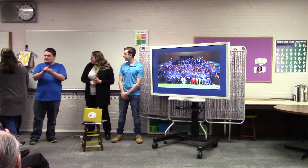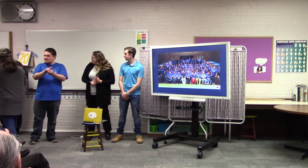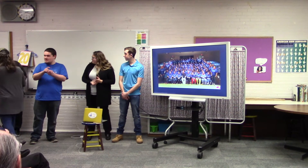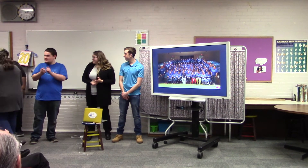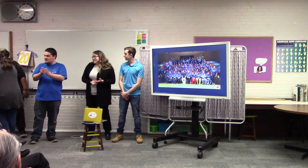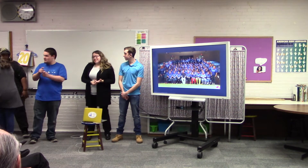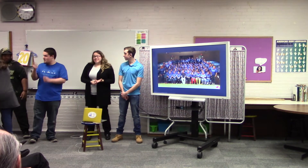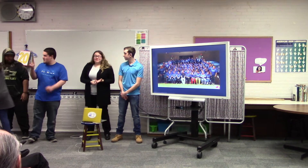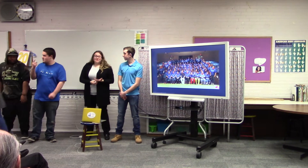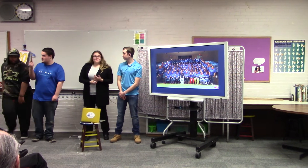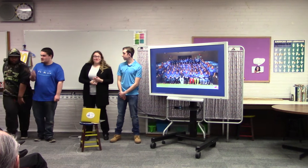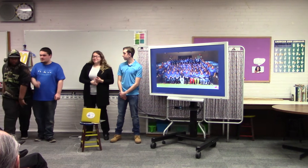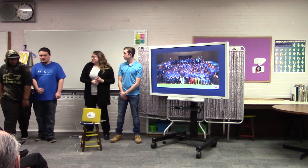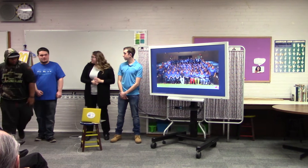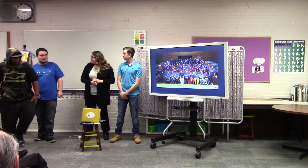Well, Tyler's saying, we're always changing.